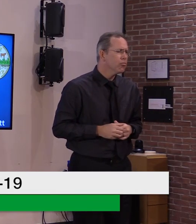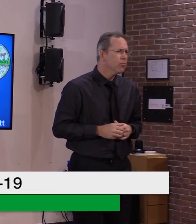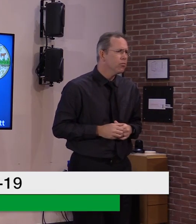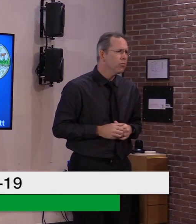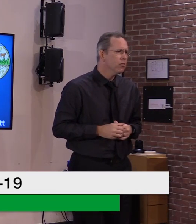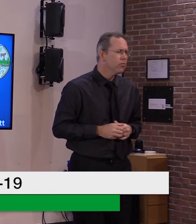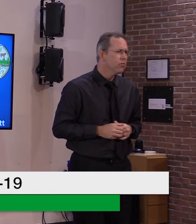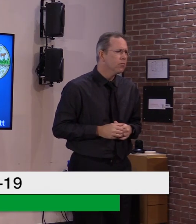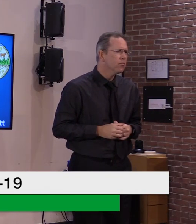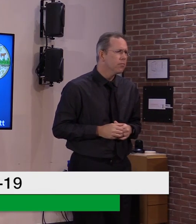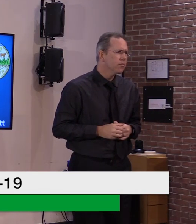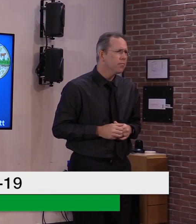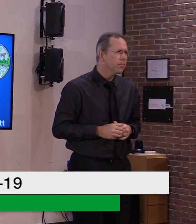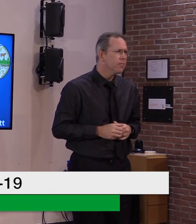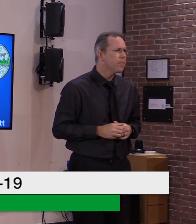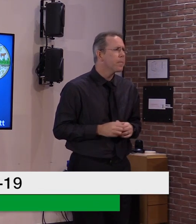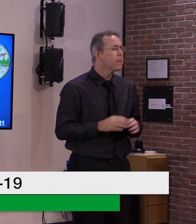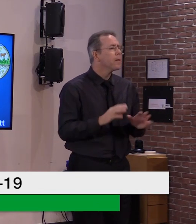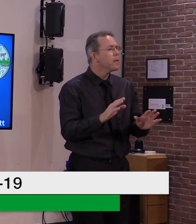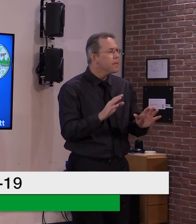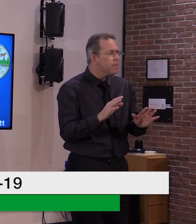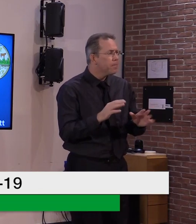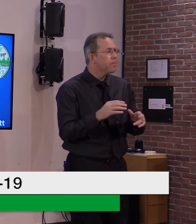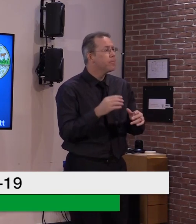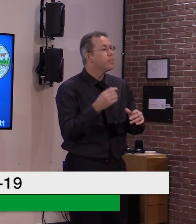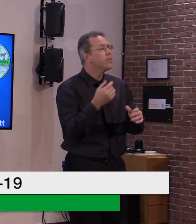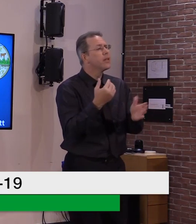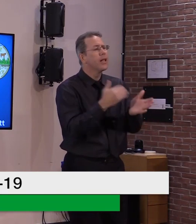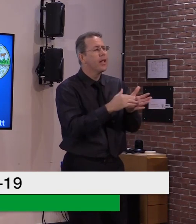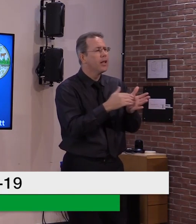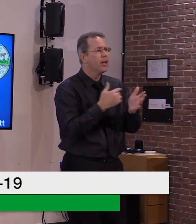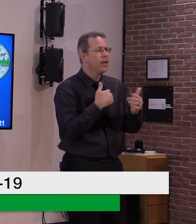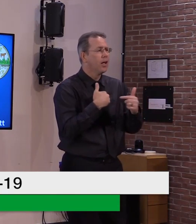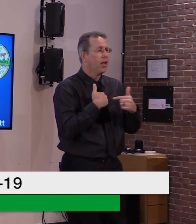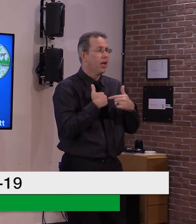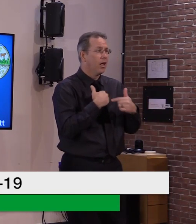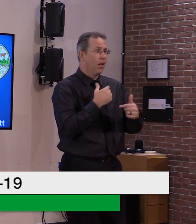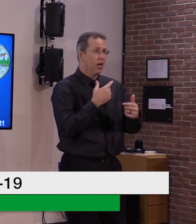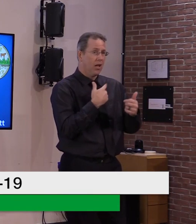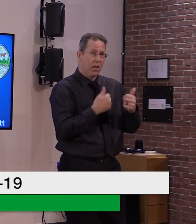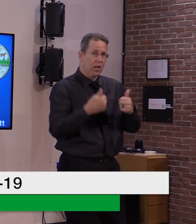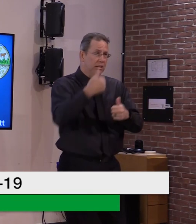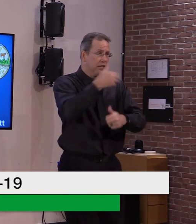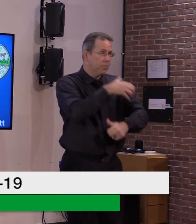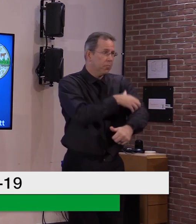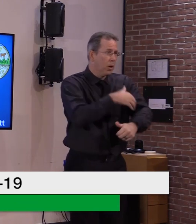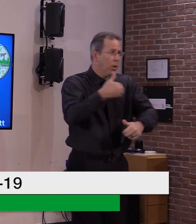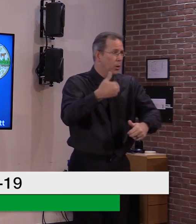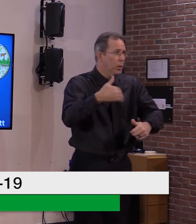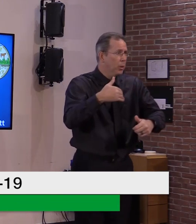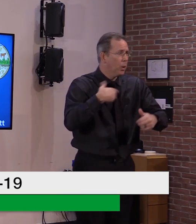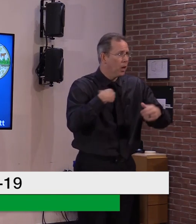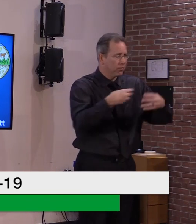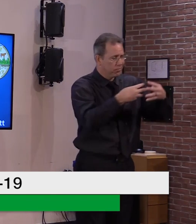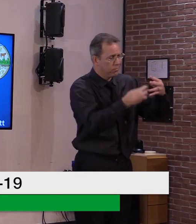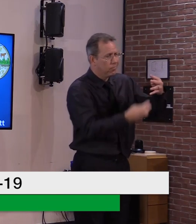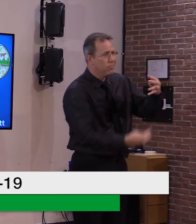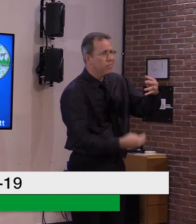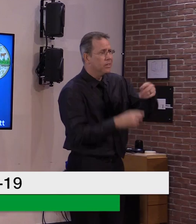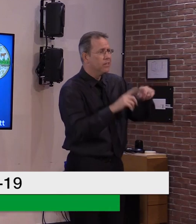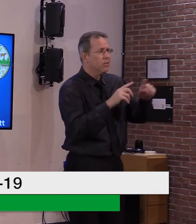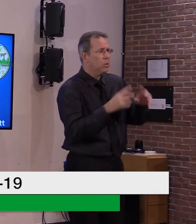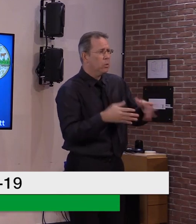order because the again the powers are immense but we've chosen not to go that route but we